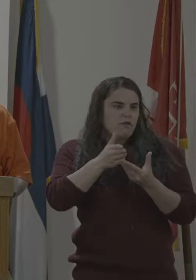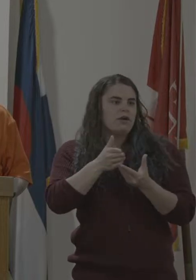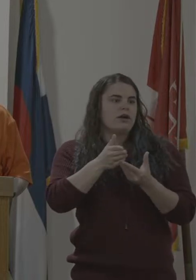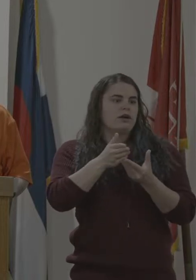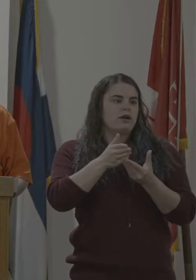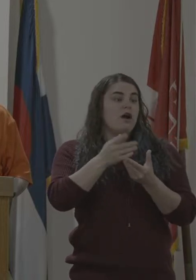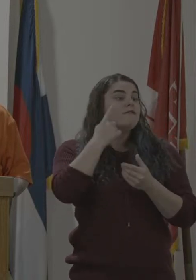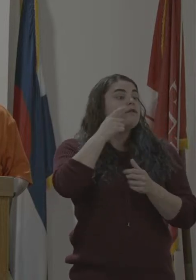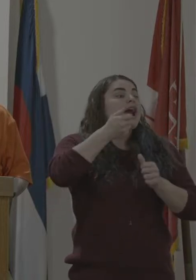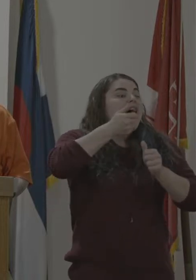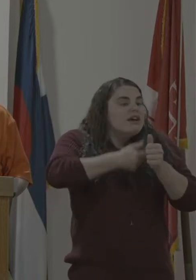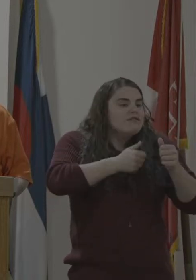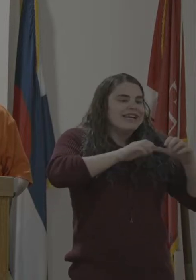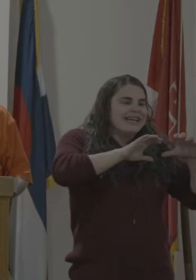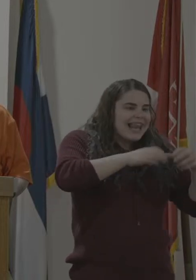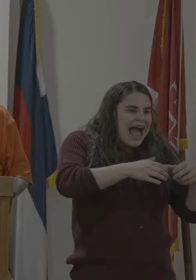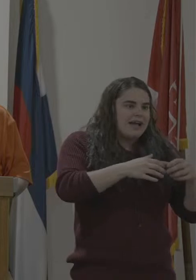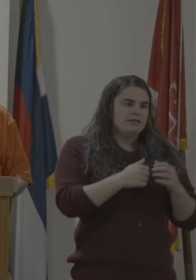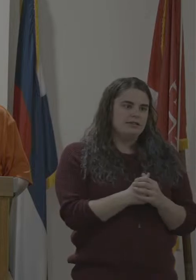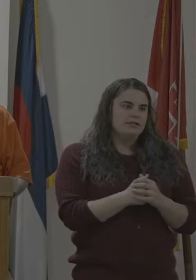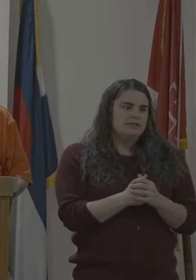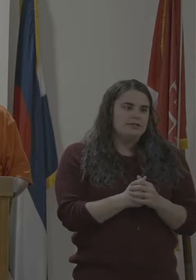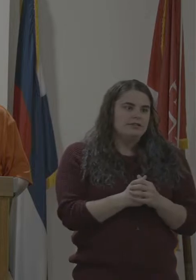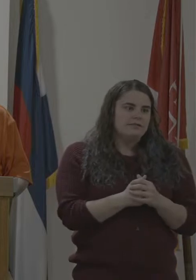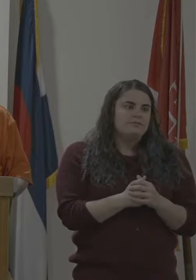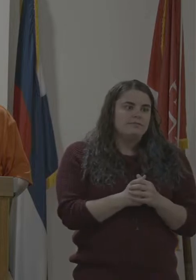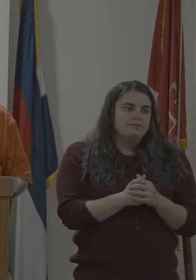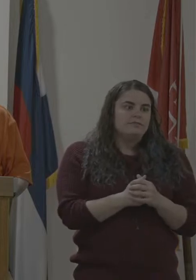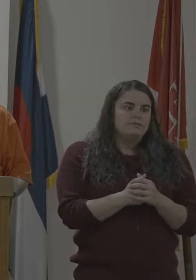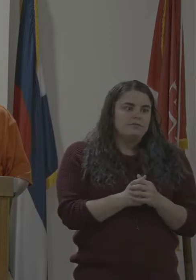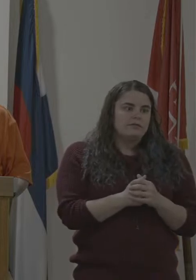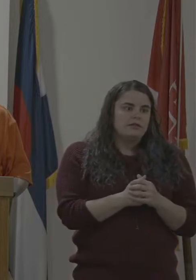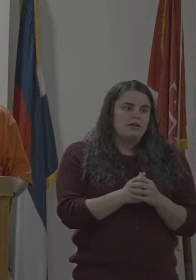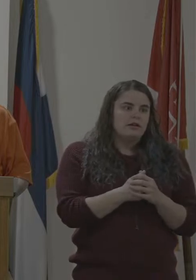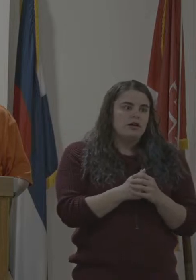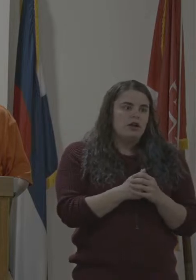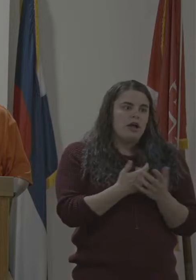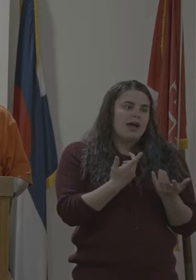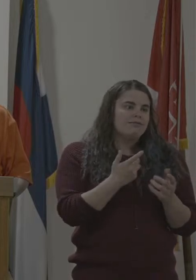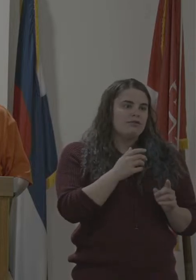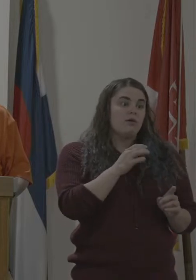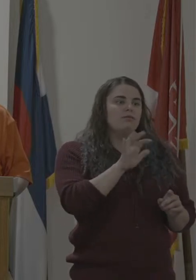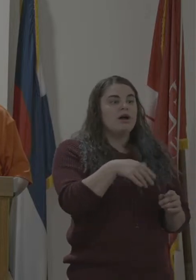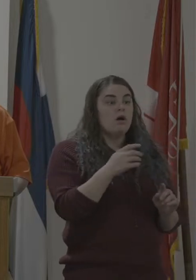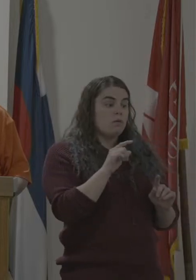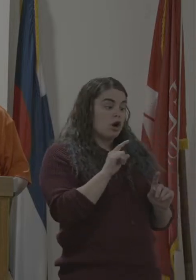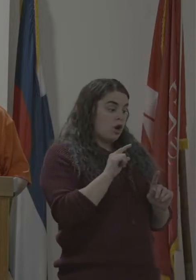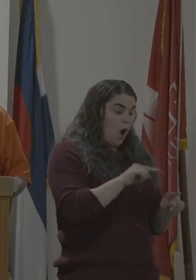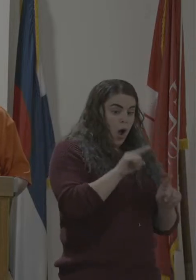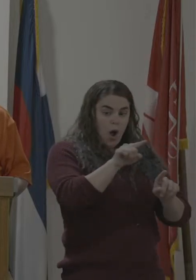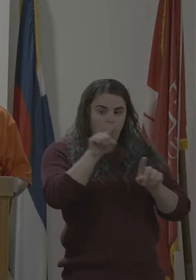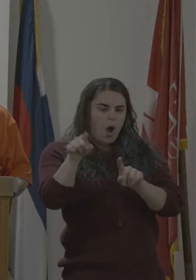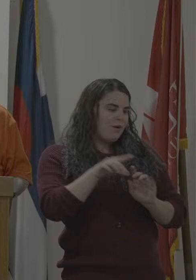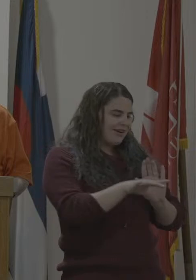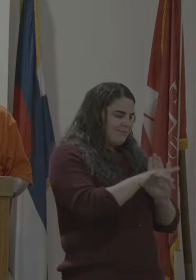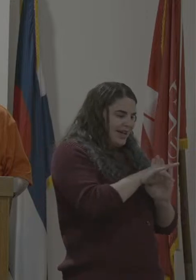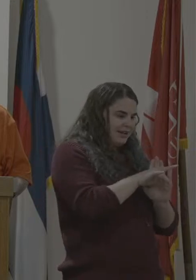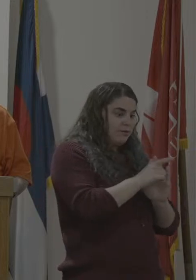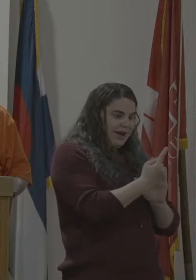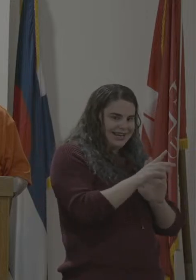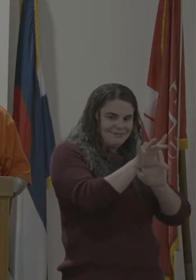every class at that particular graduation. Along with that, we're